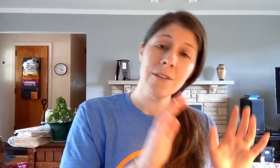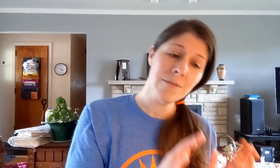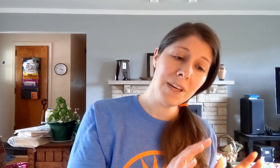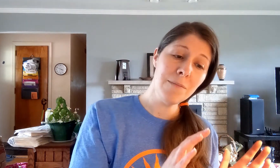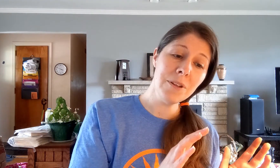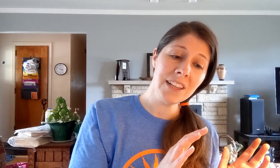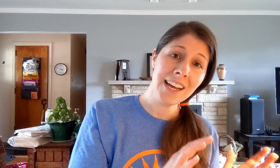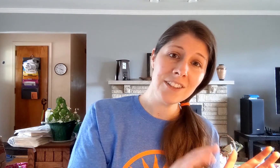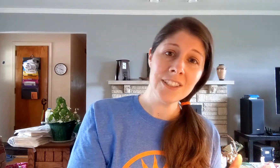people